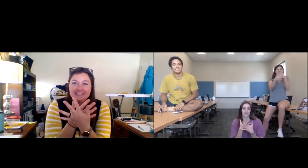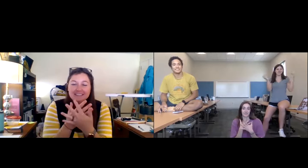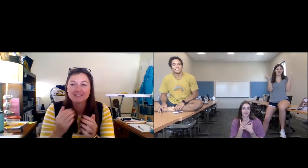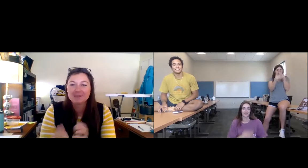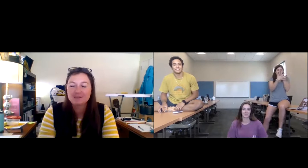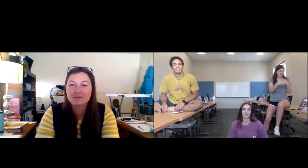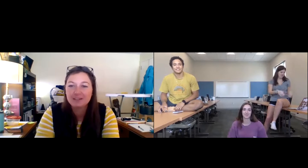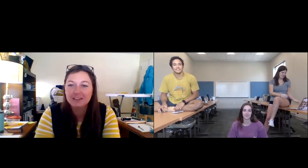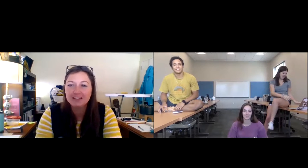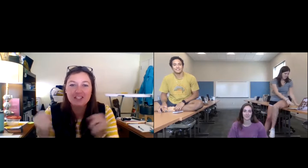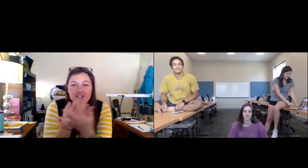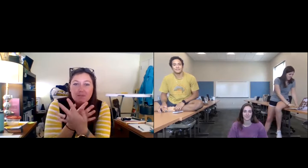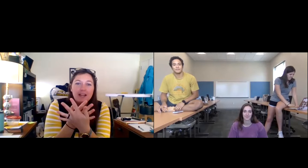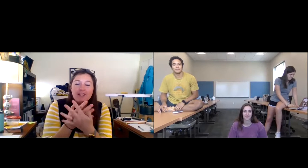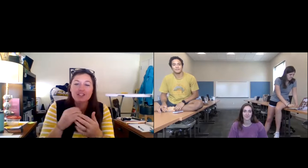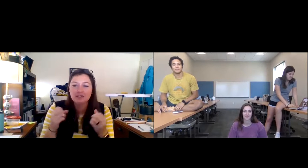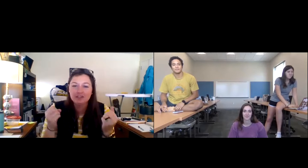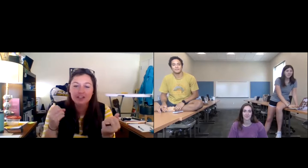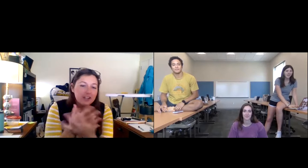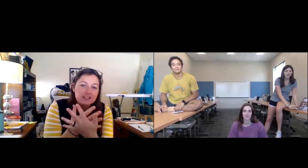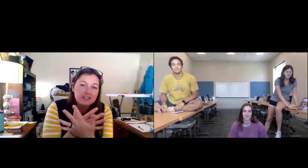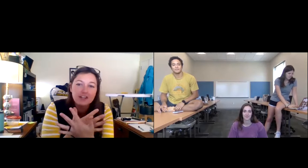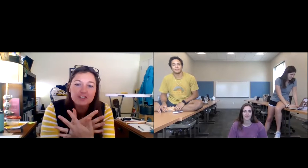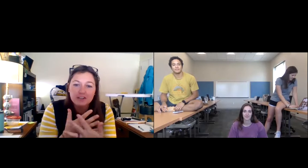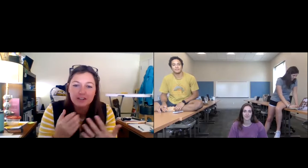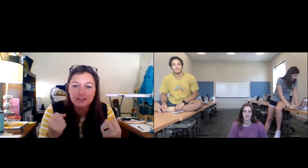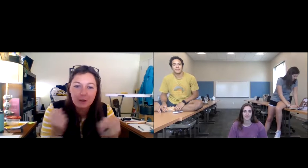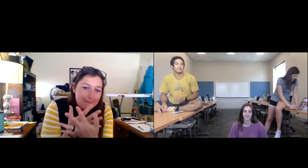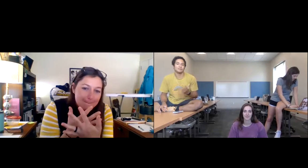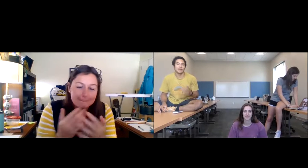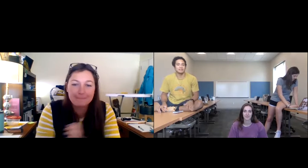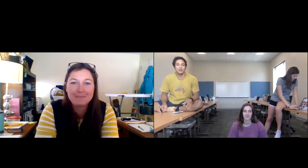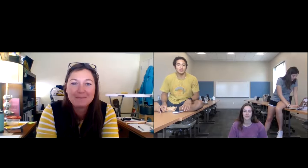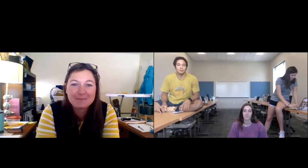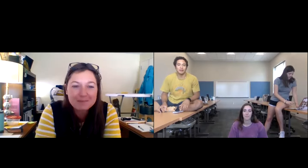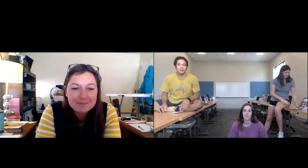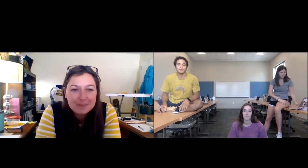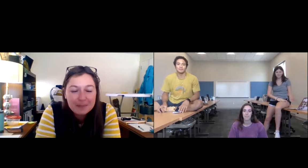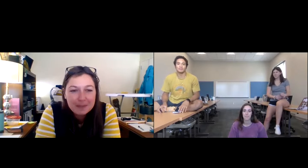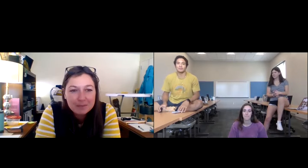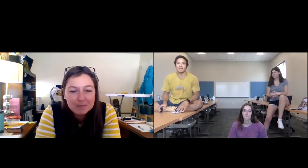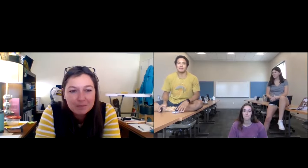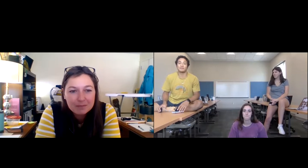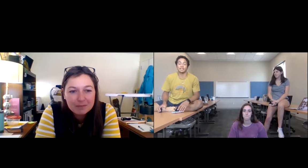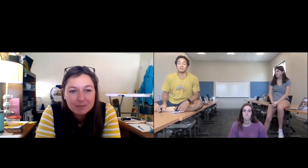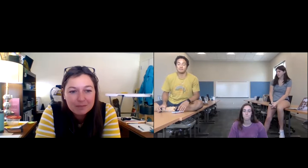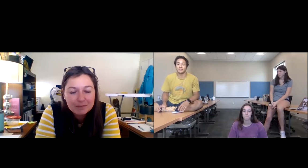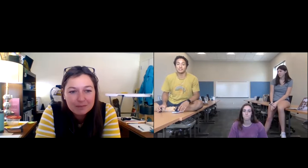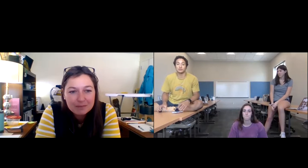hands in front of yourself. Mm-hmm. Like it's just jumping out at you, like your hands scare yourself kind of thing. and it's all about to like say that you're